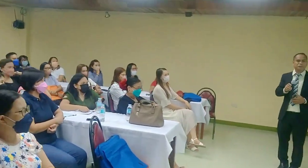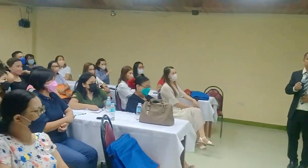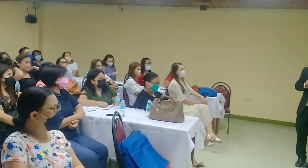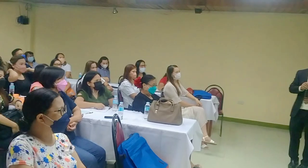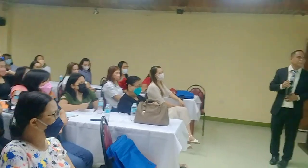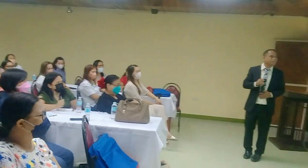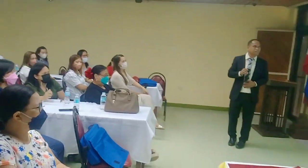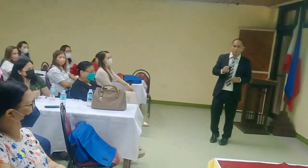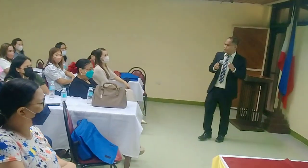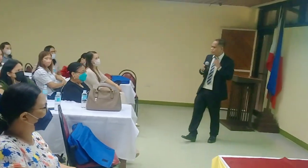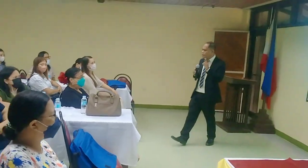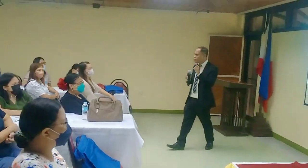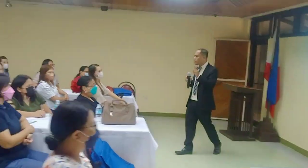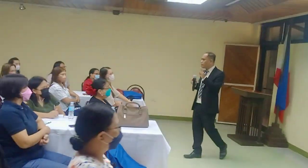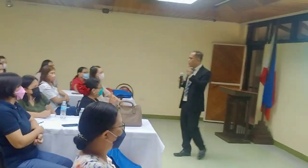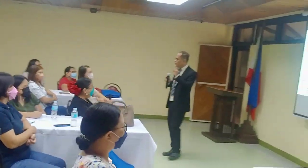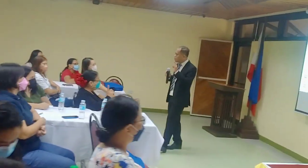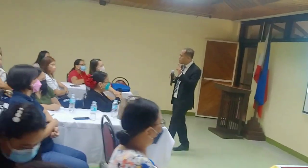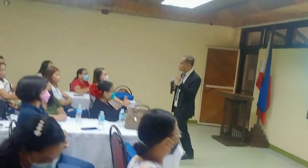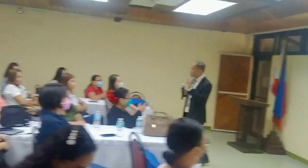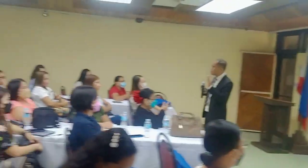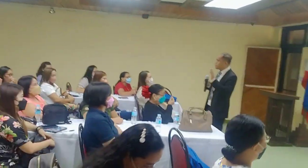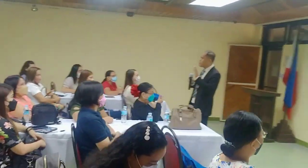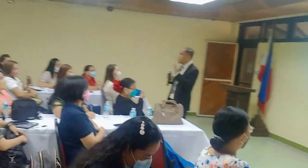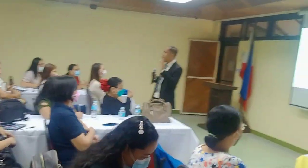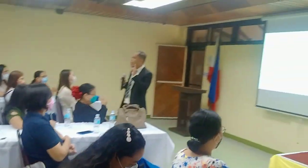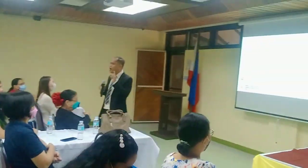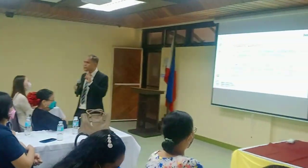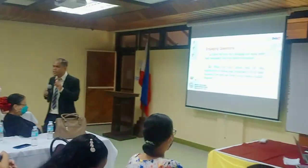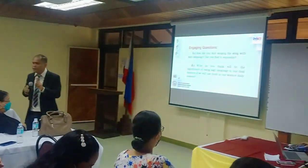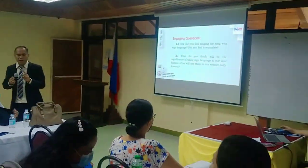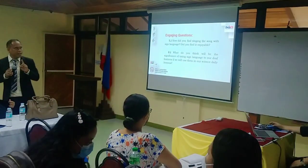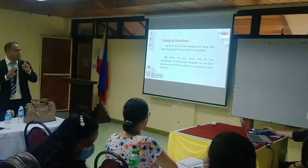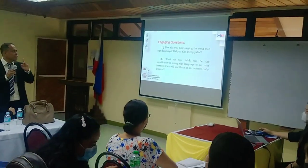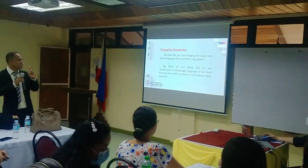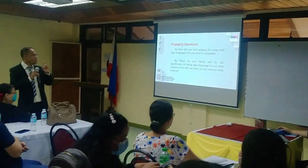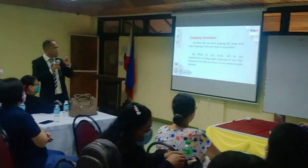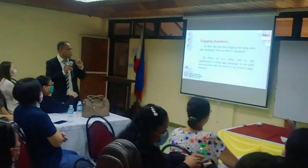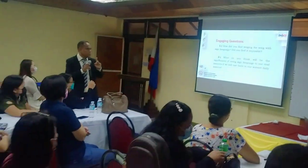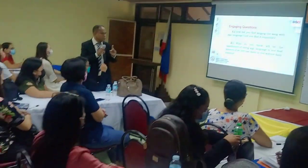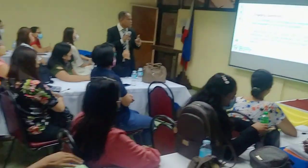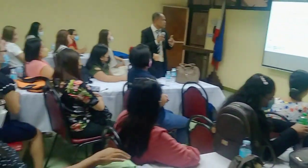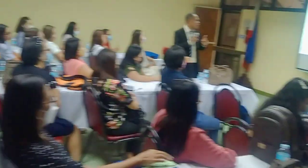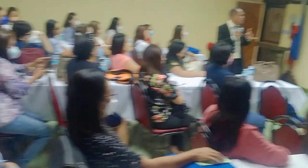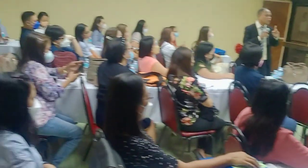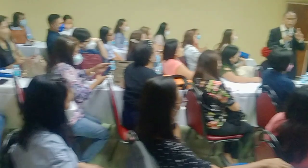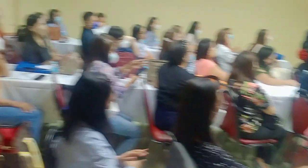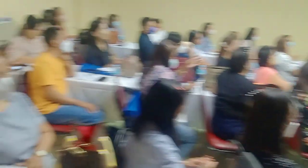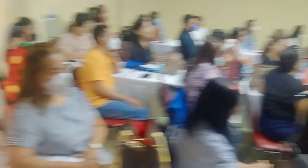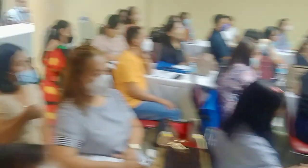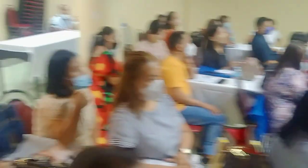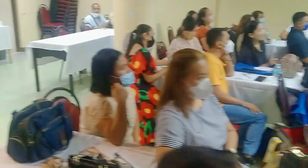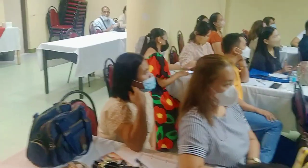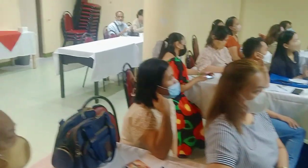Ma'am Madeleine, anyone from here? How did you find singing the song with sign